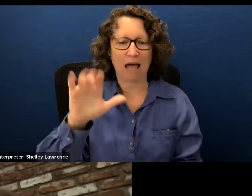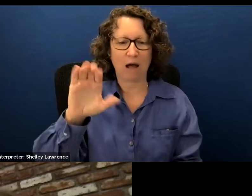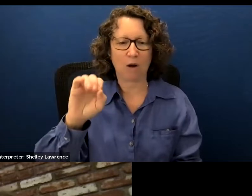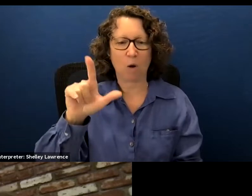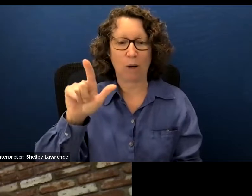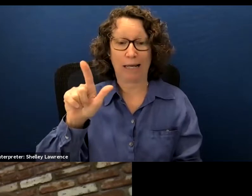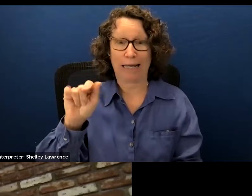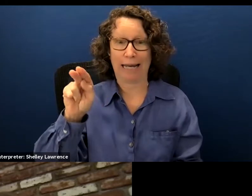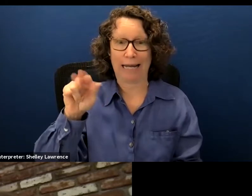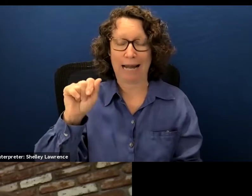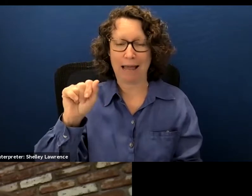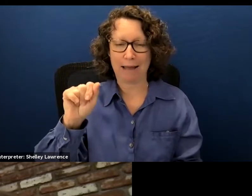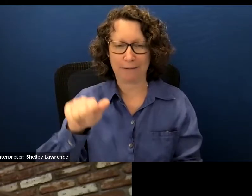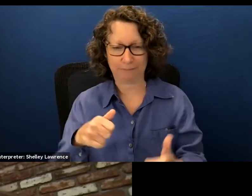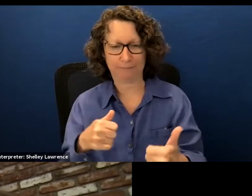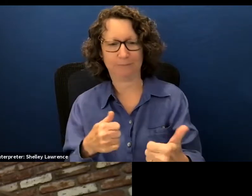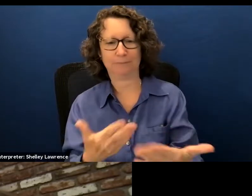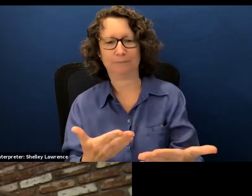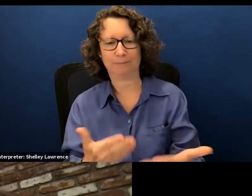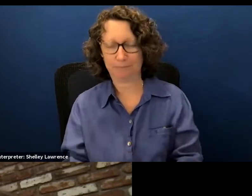please.